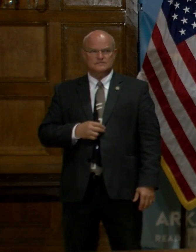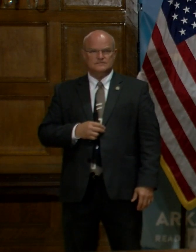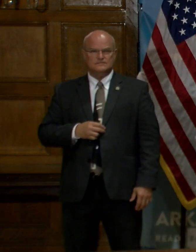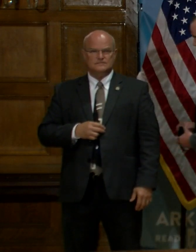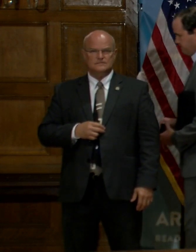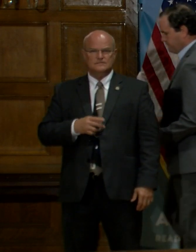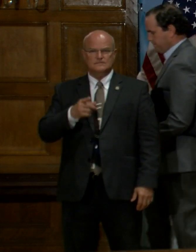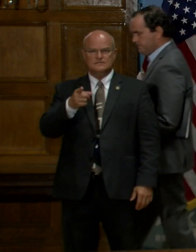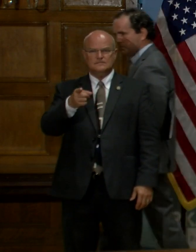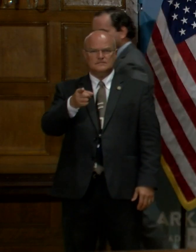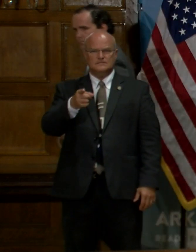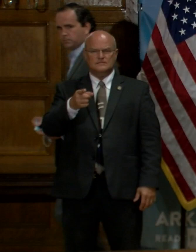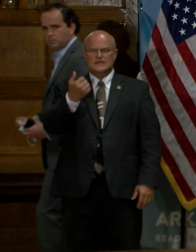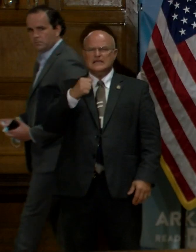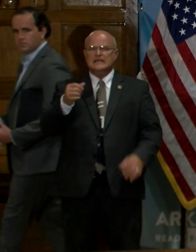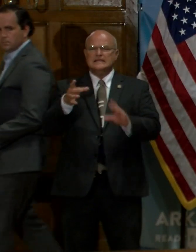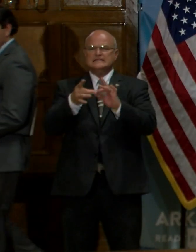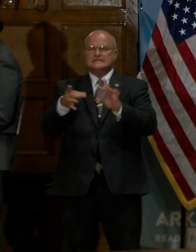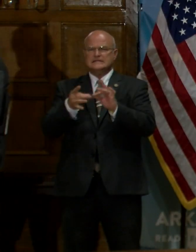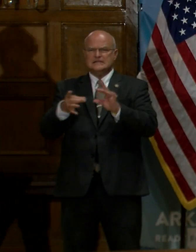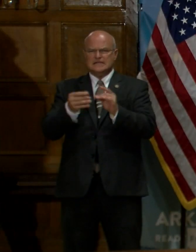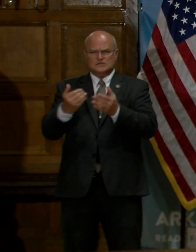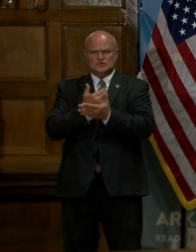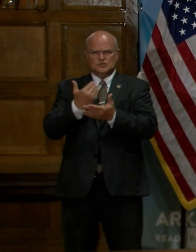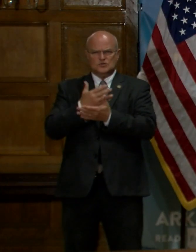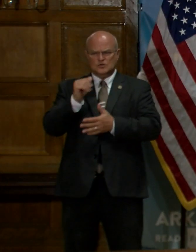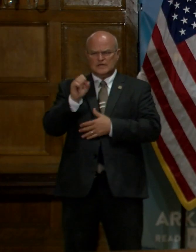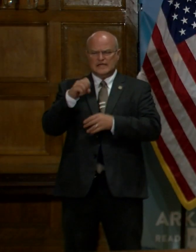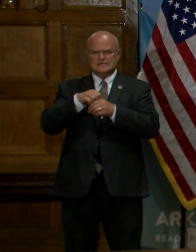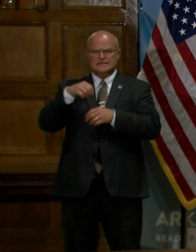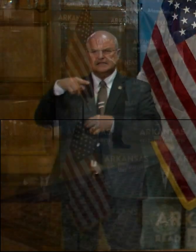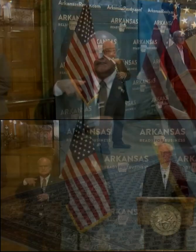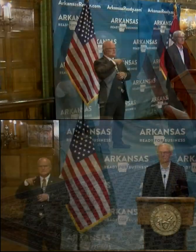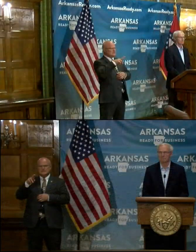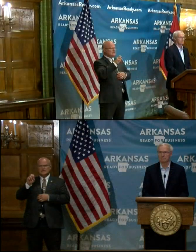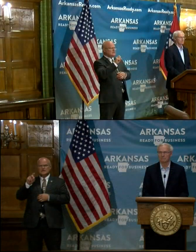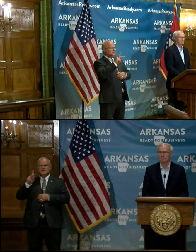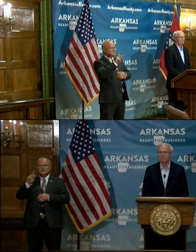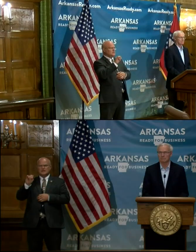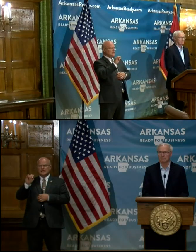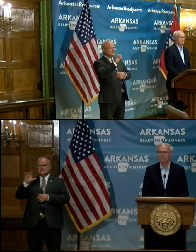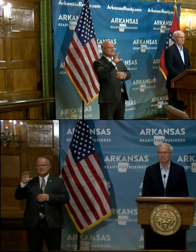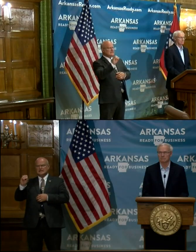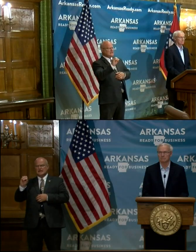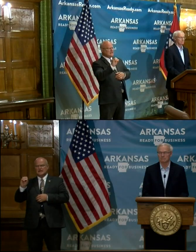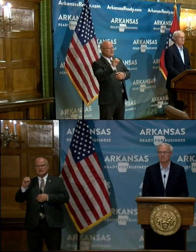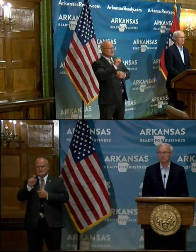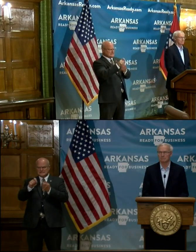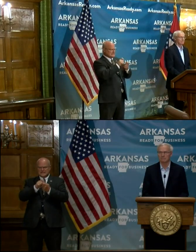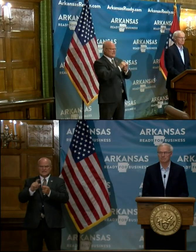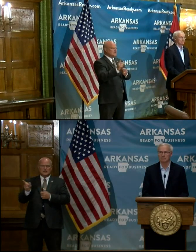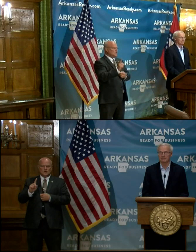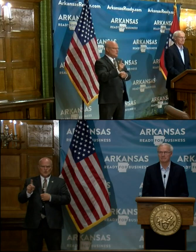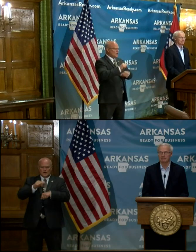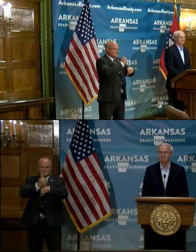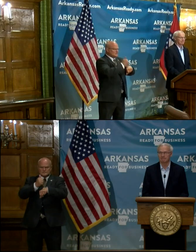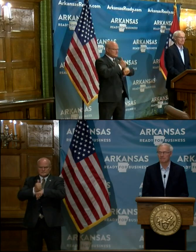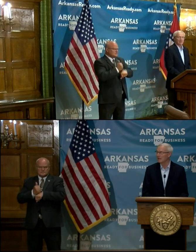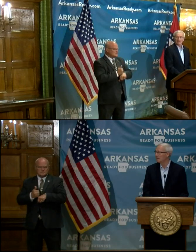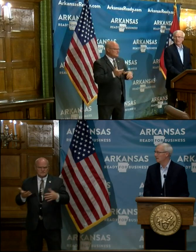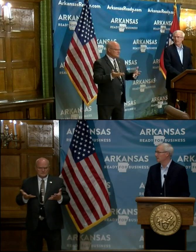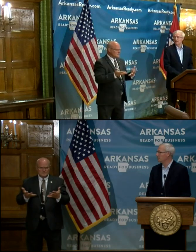Yes. Are there any details on the new cases in Pulaski County in general terms where the cases might be located or